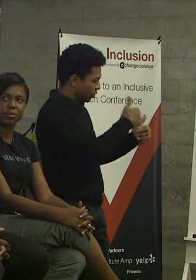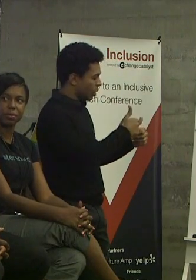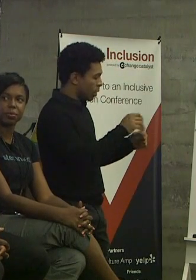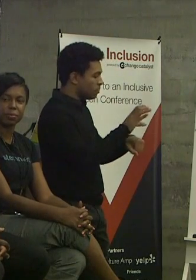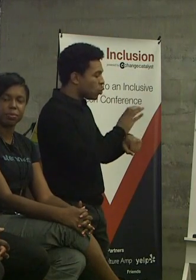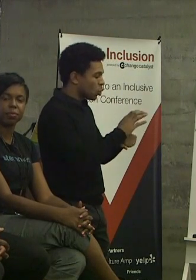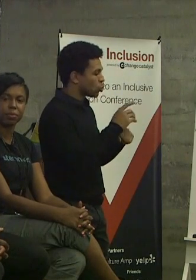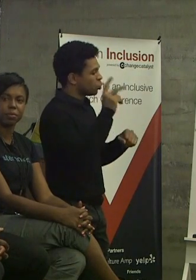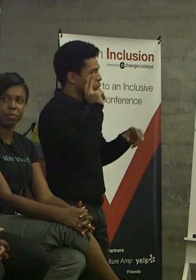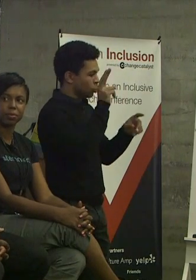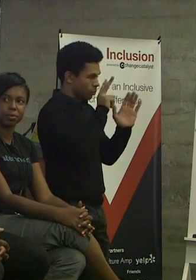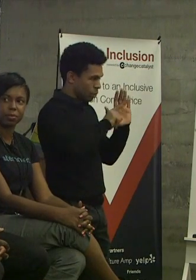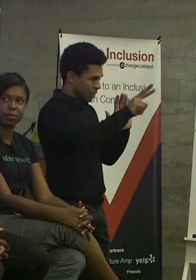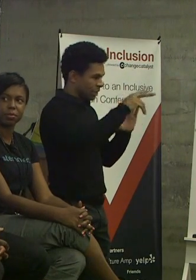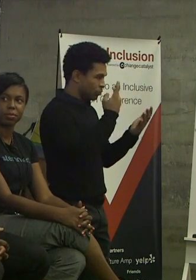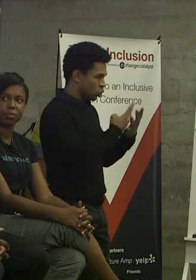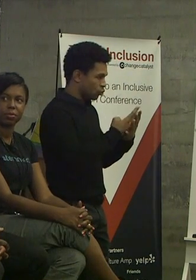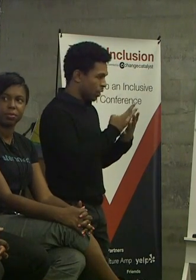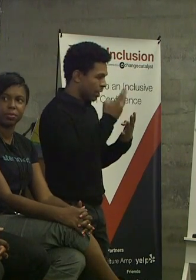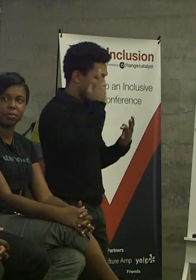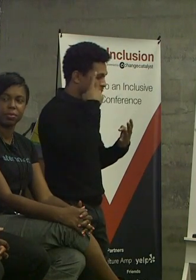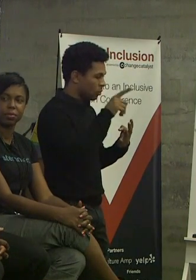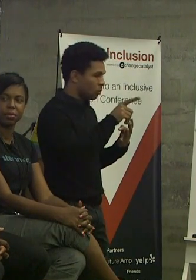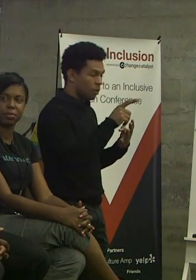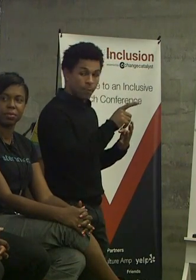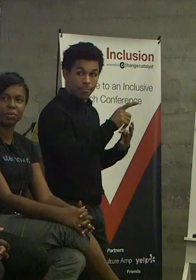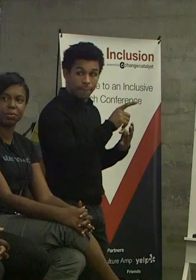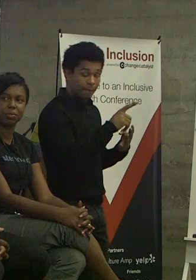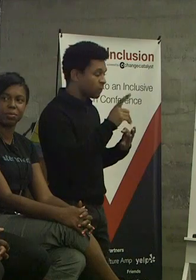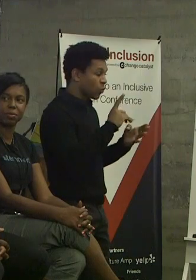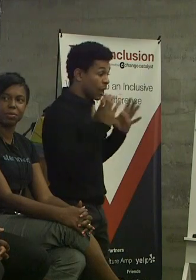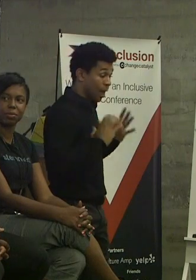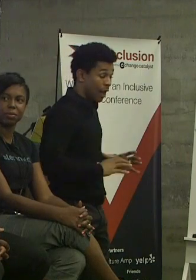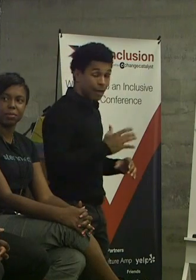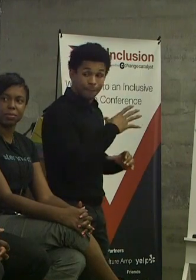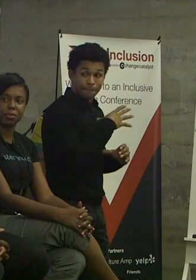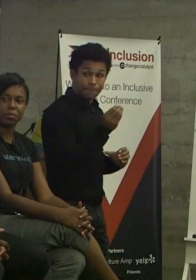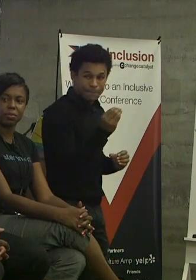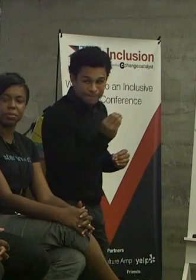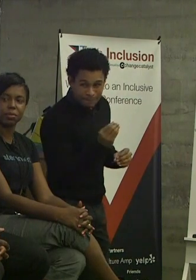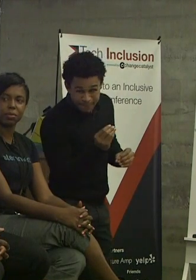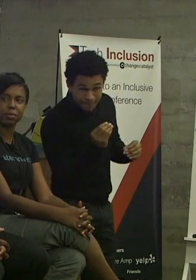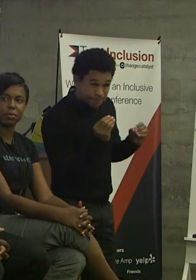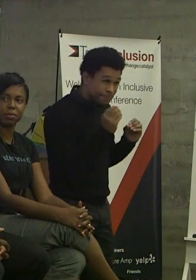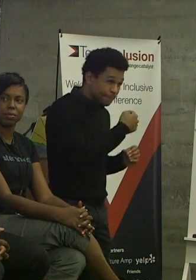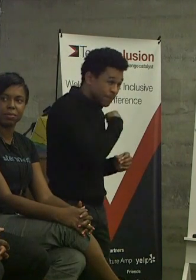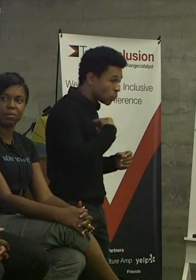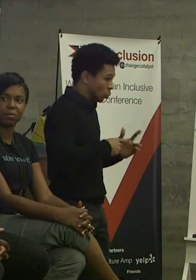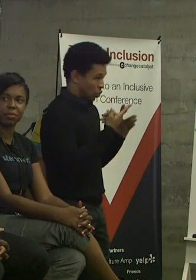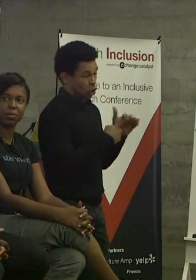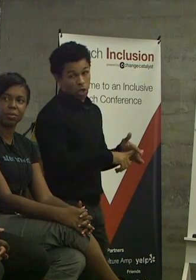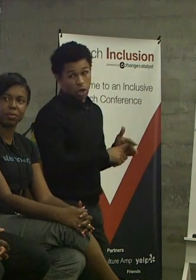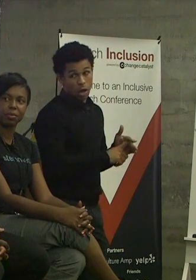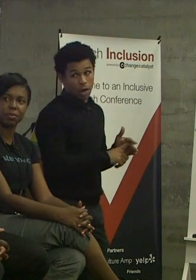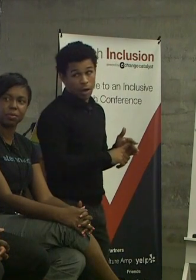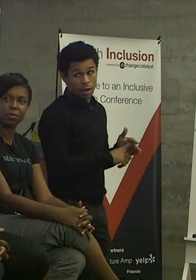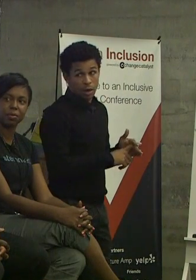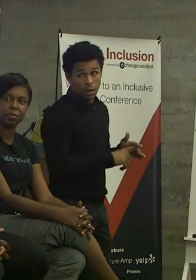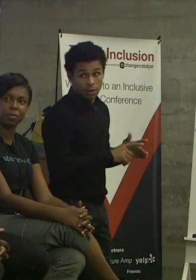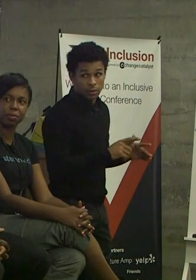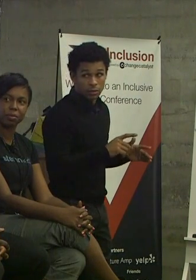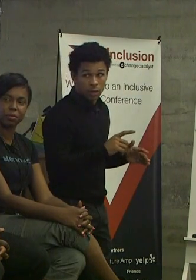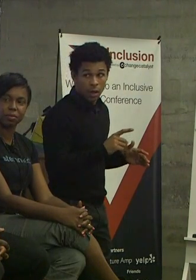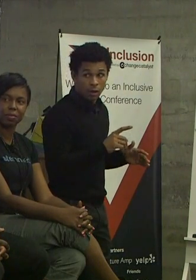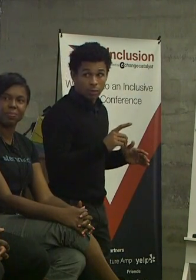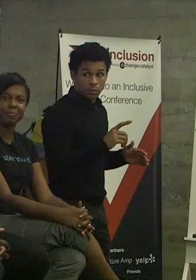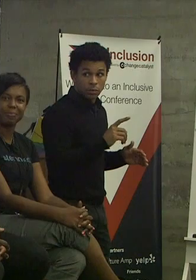predictive screening for the client. And we started off by being like, okay, let's just